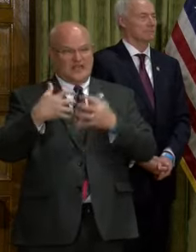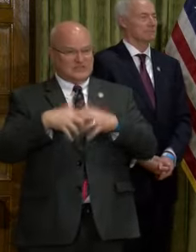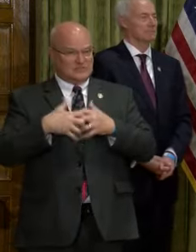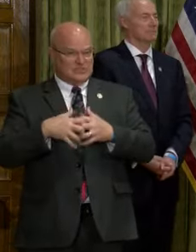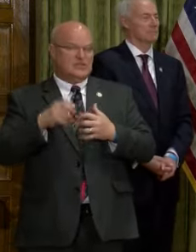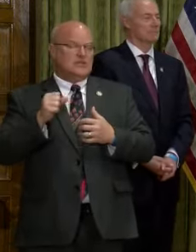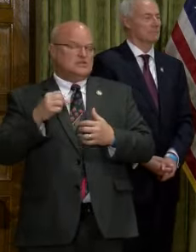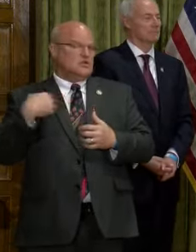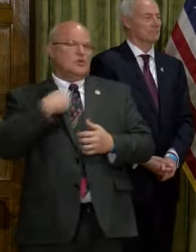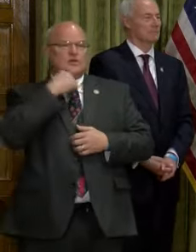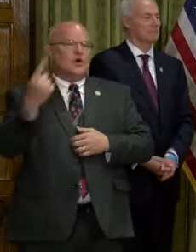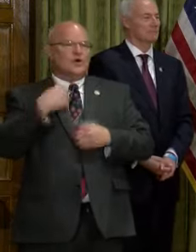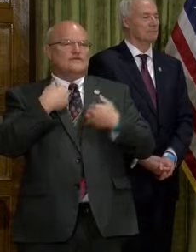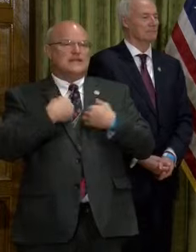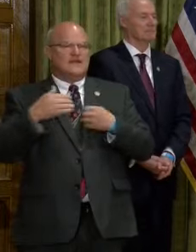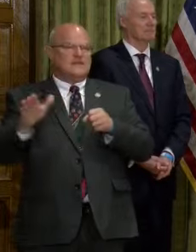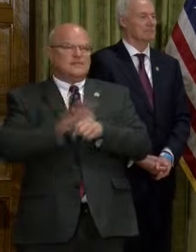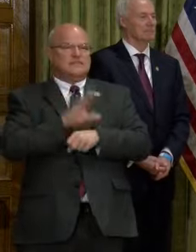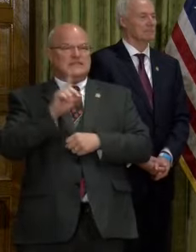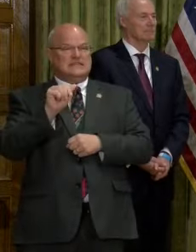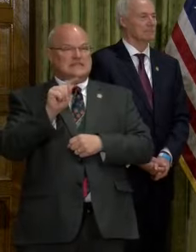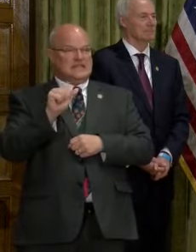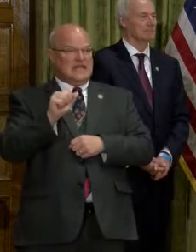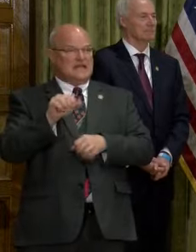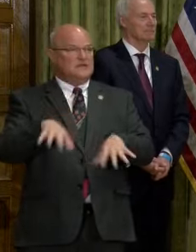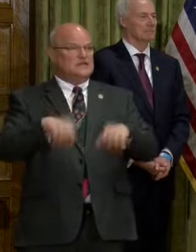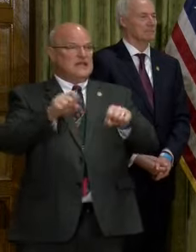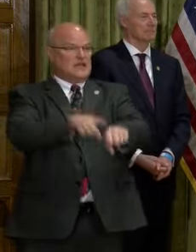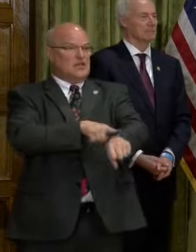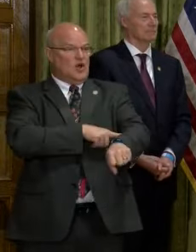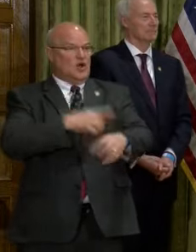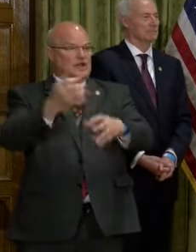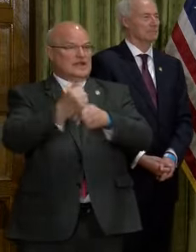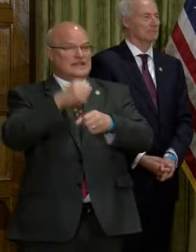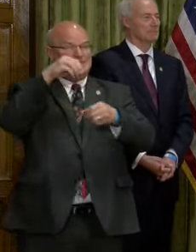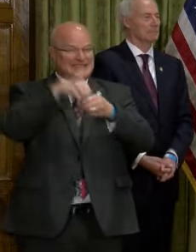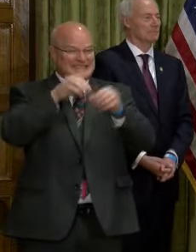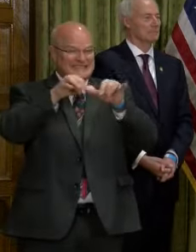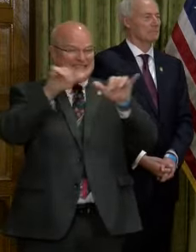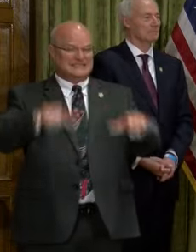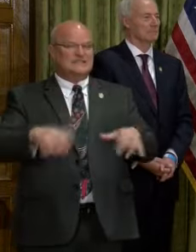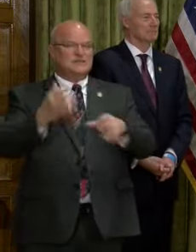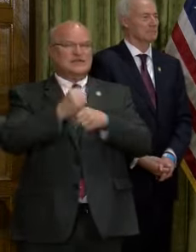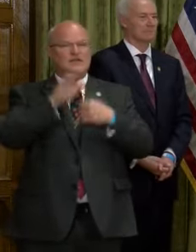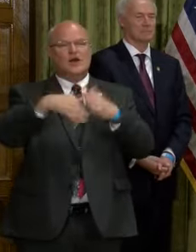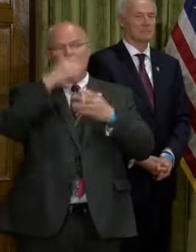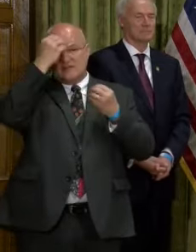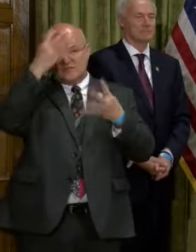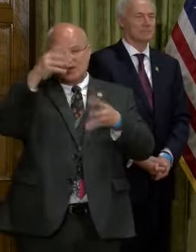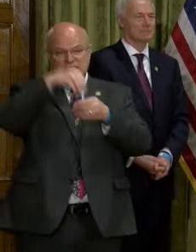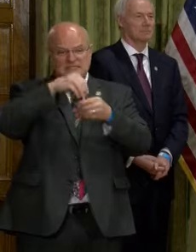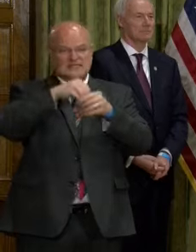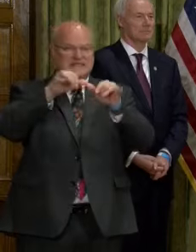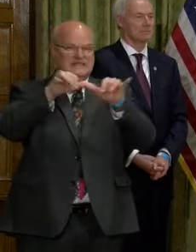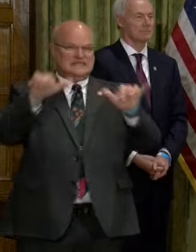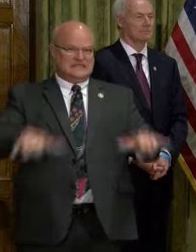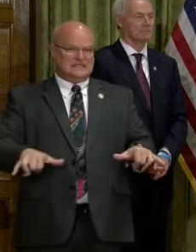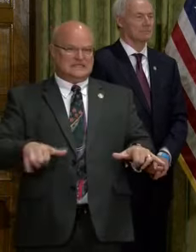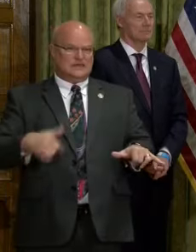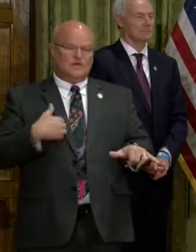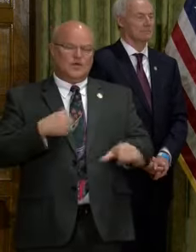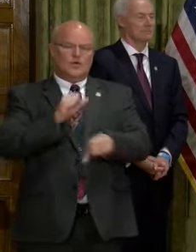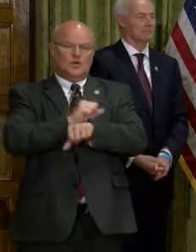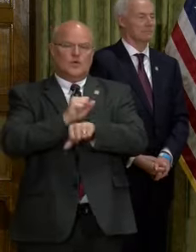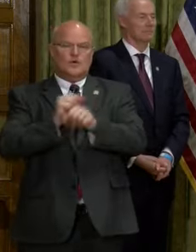and so we don't always have complete data, so it's taking longer to get them in our system and to get all the information into our system. We're